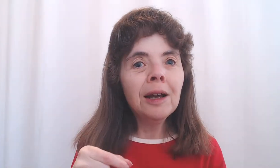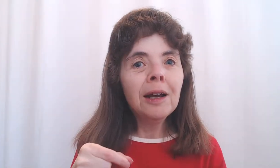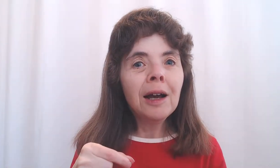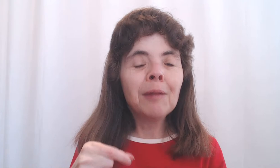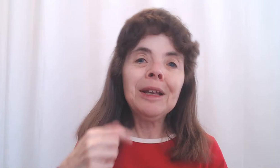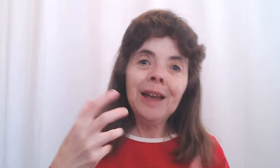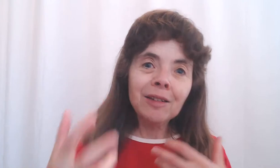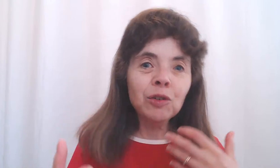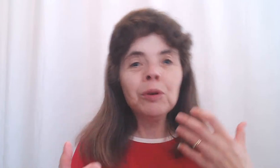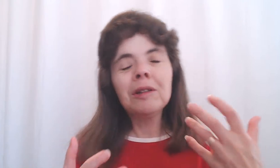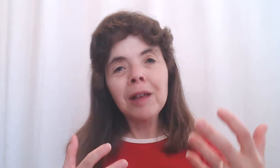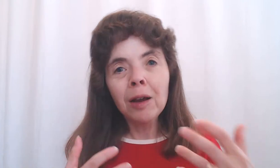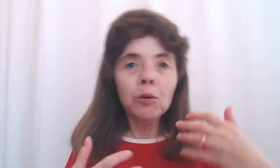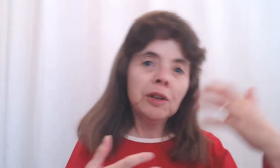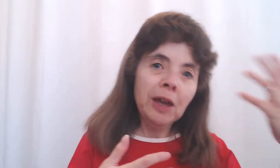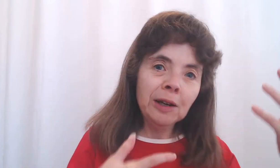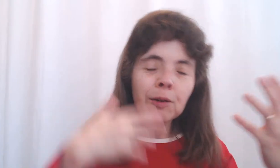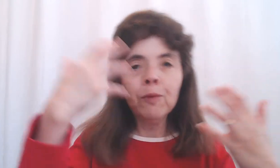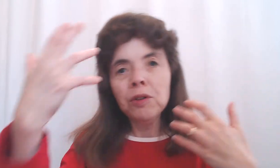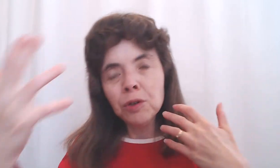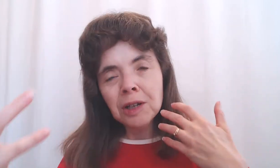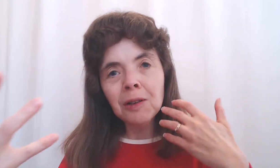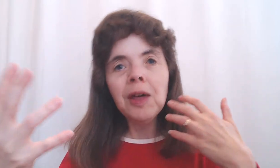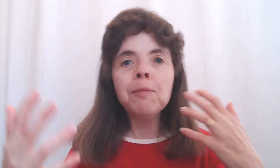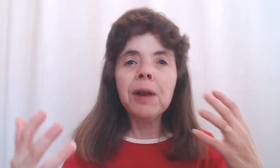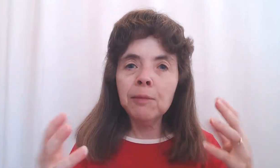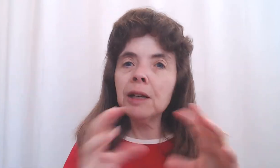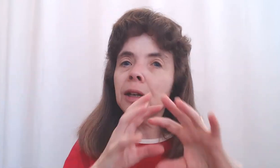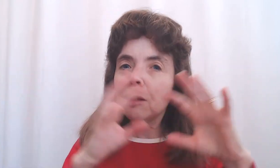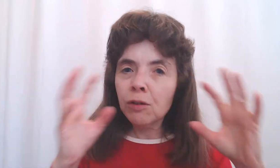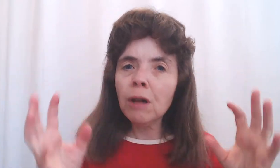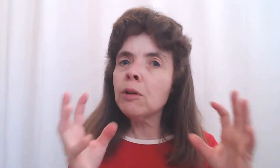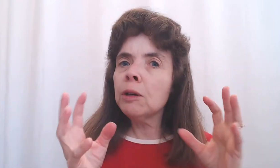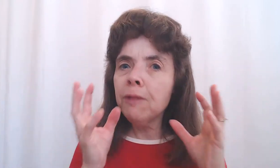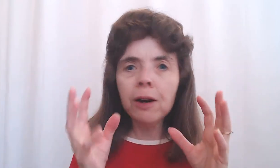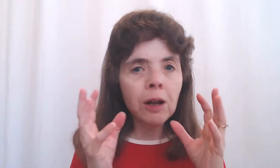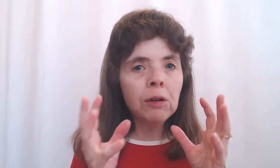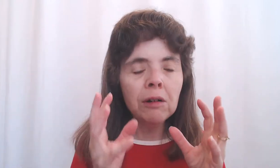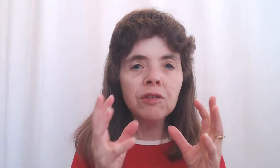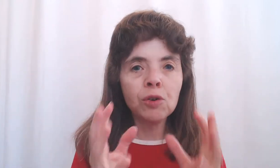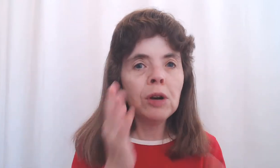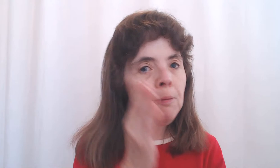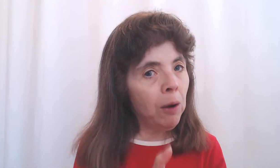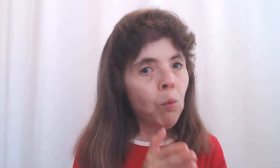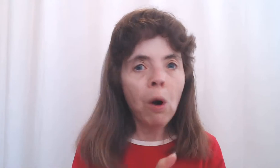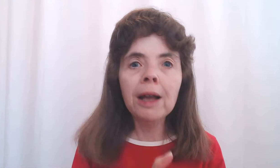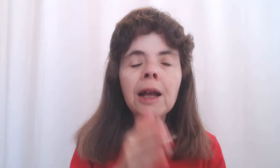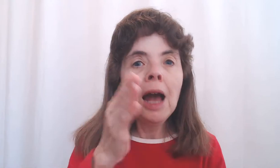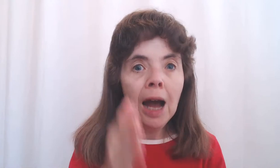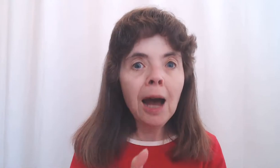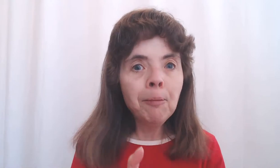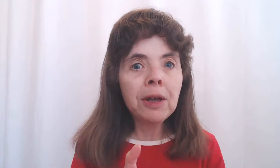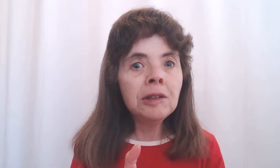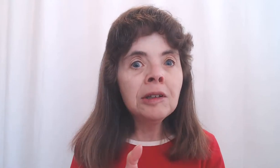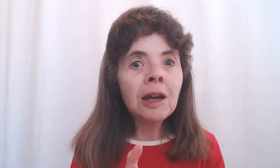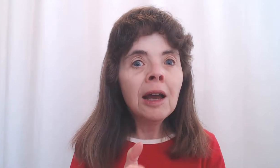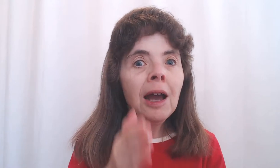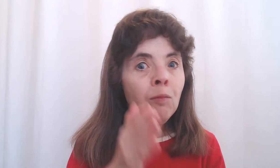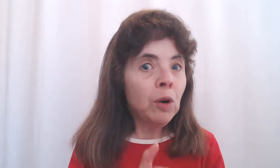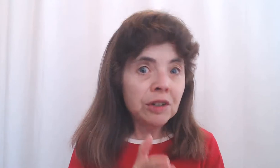I mean, yes, you can say, Oh, did they hear the voice or didn't they? But I mean, generally very coherent story about what happened and what